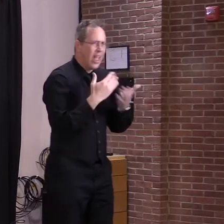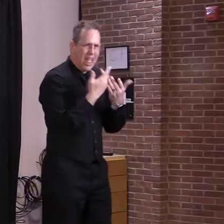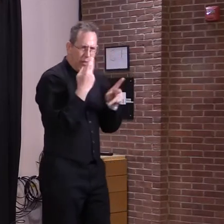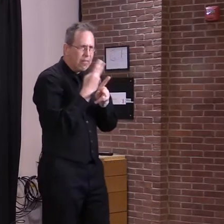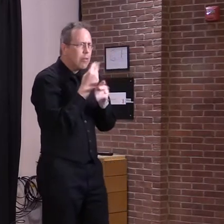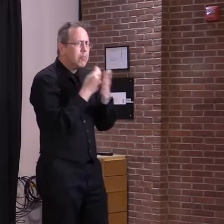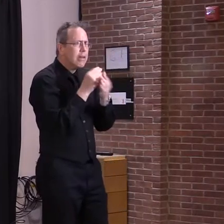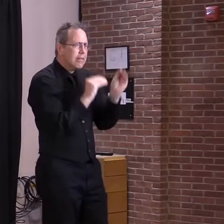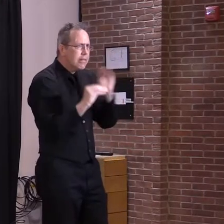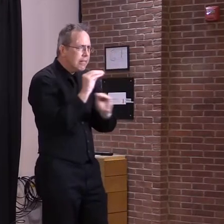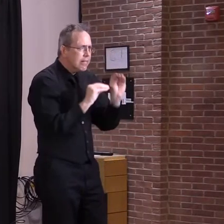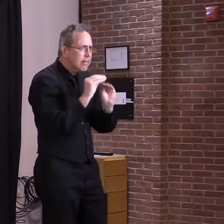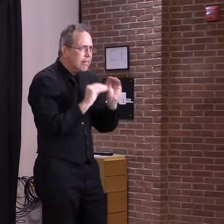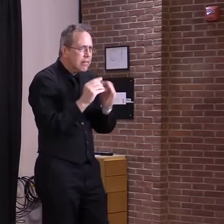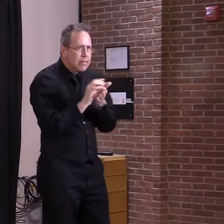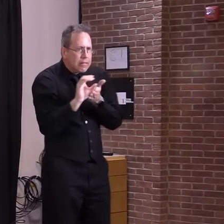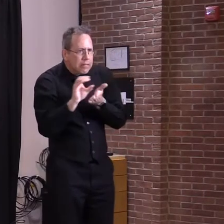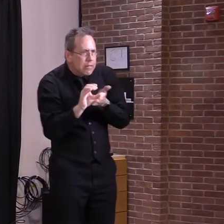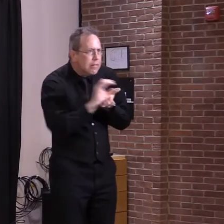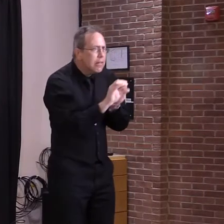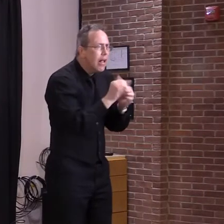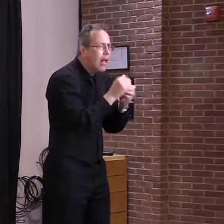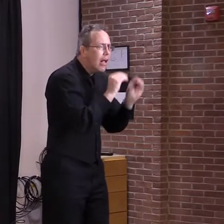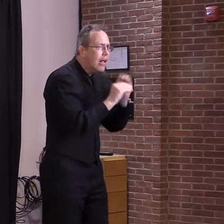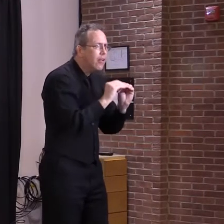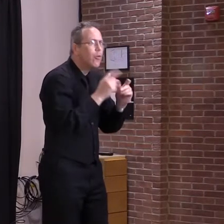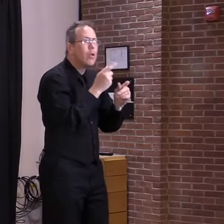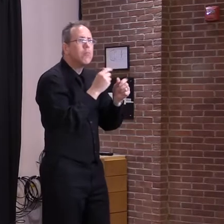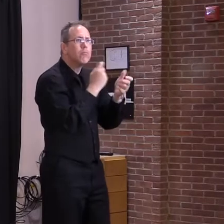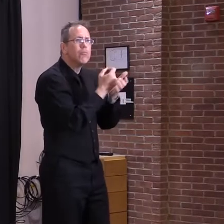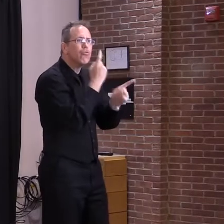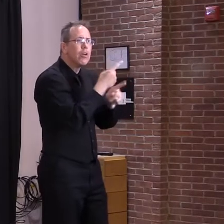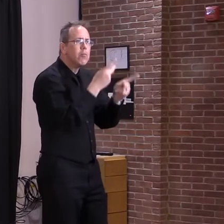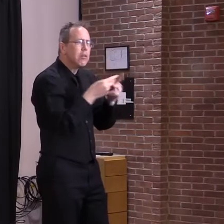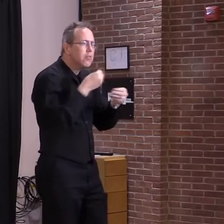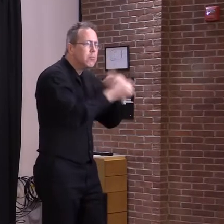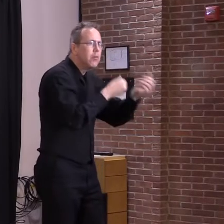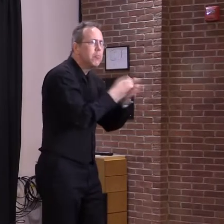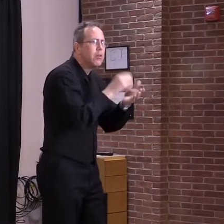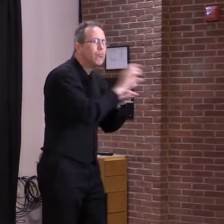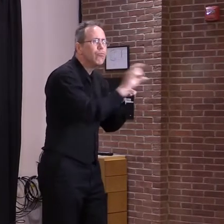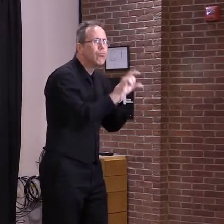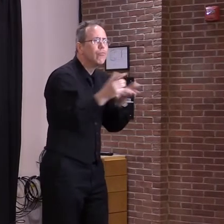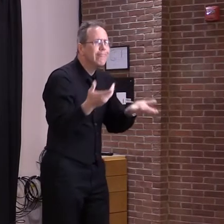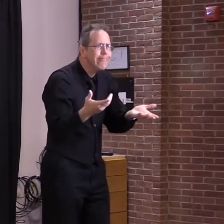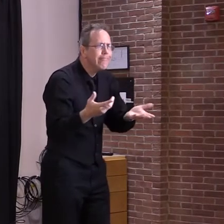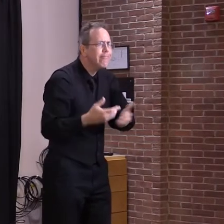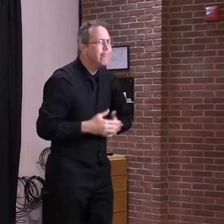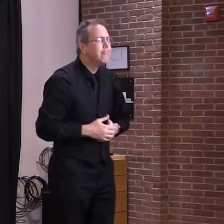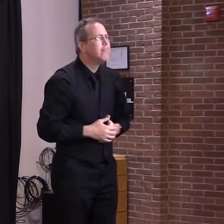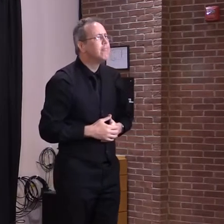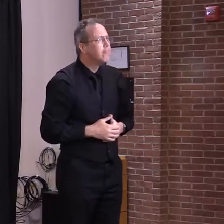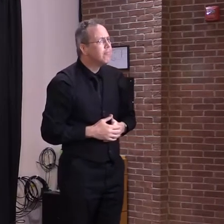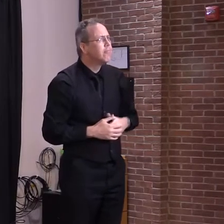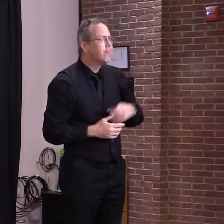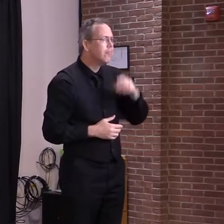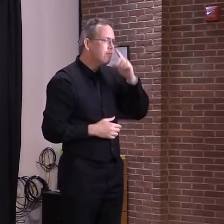spent from the state. So I think we need to, again, move forward with our